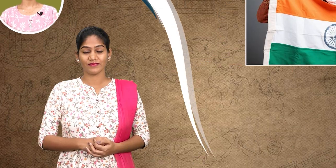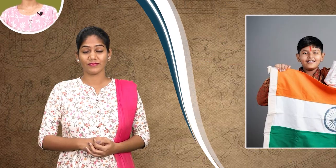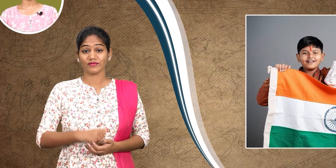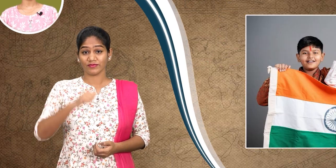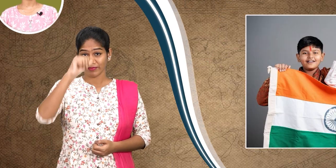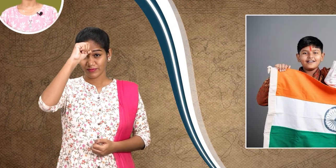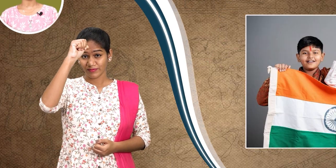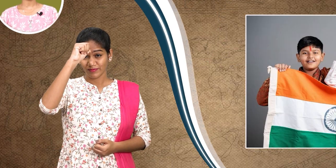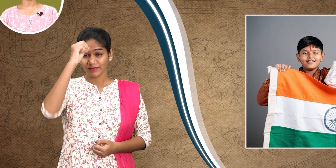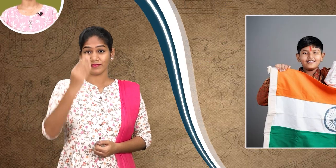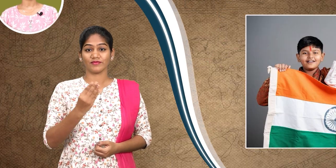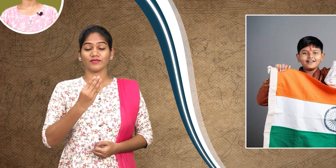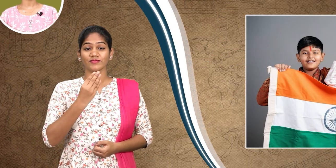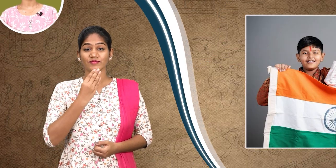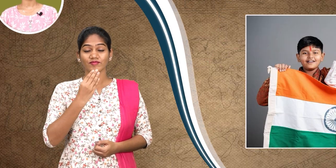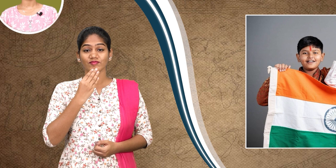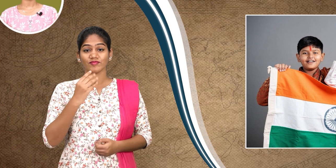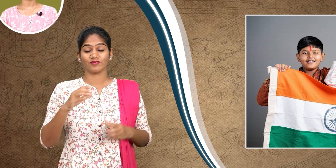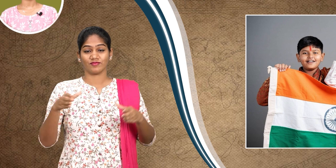-Hindu-Muslim unity.